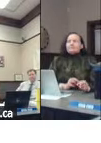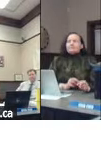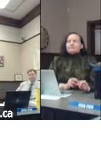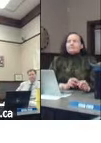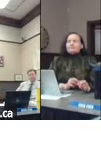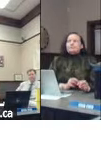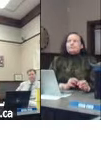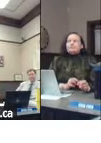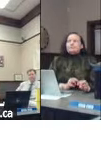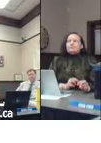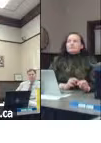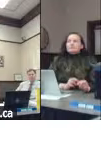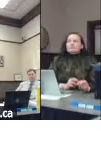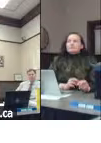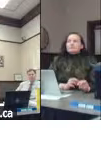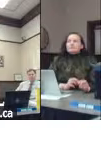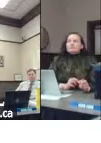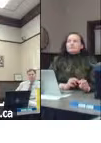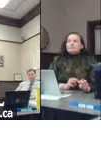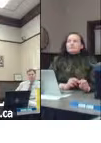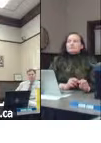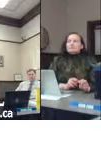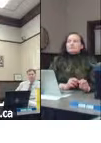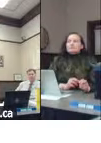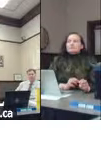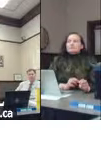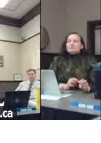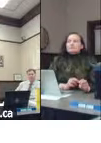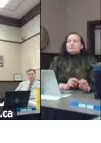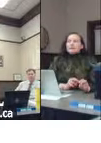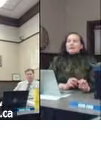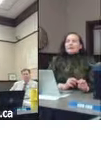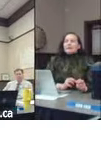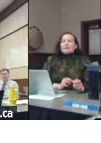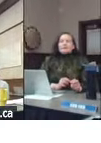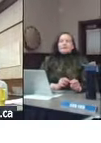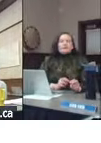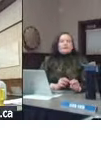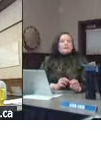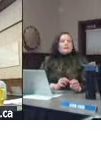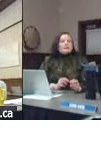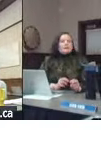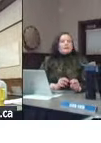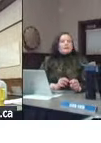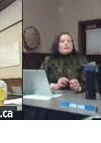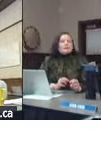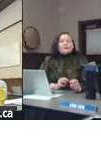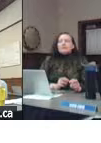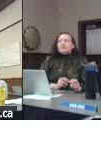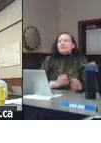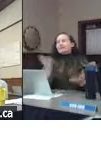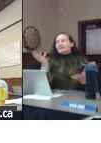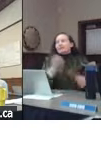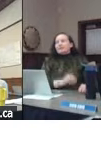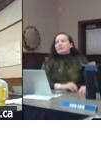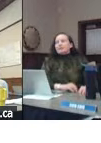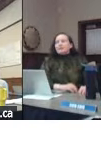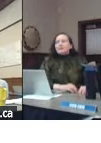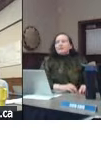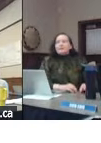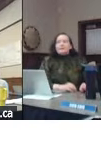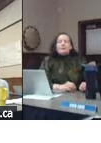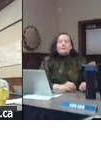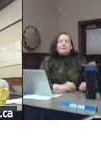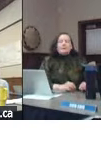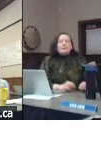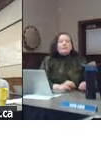early, in those conversations, but we have had them, this year. Okay, and that's really good to hear. Yeah, just because you're obviously don't want to see